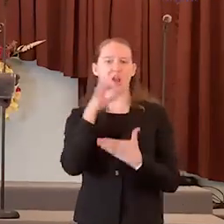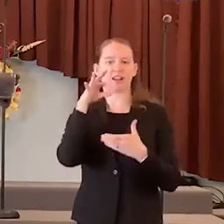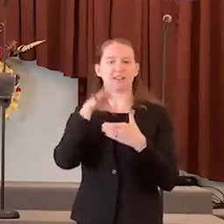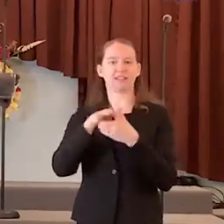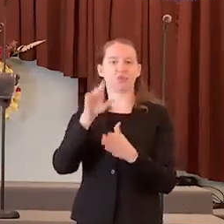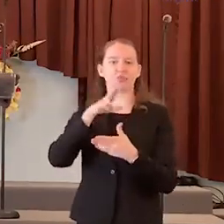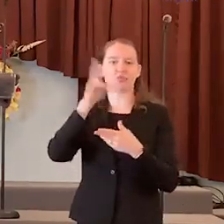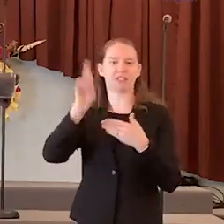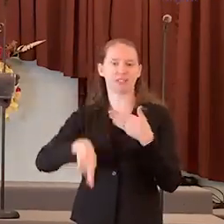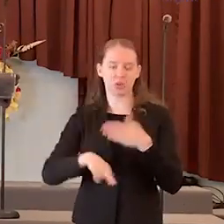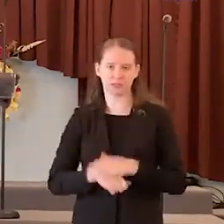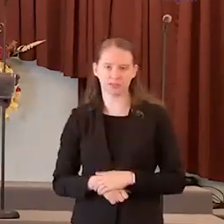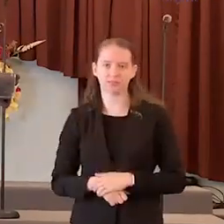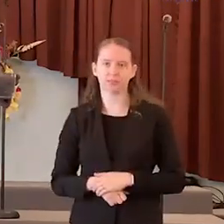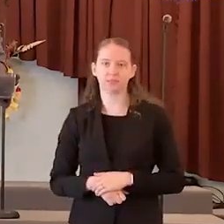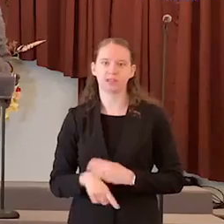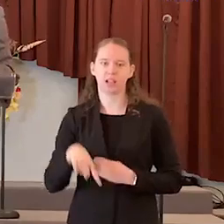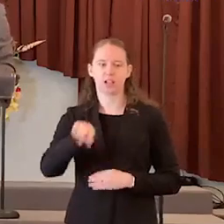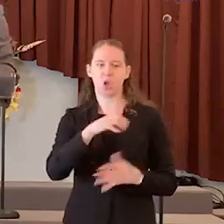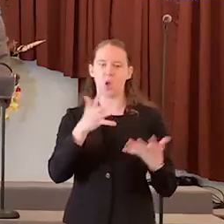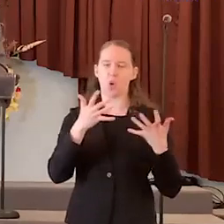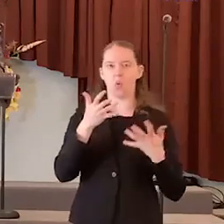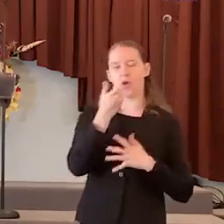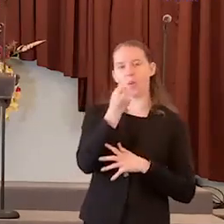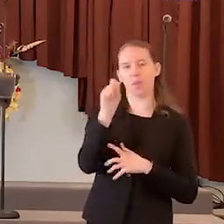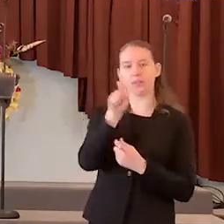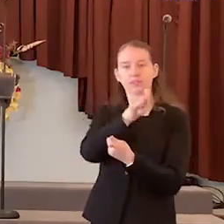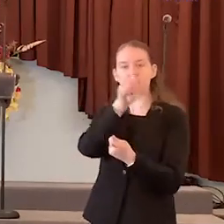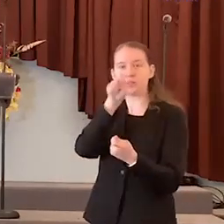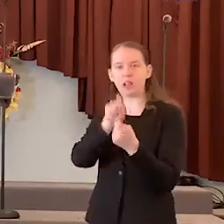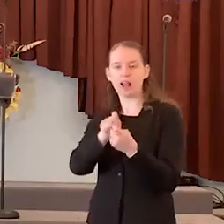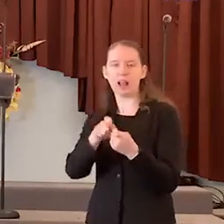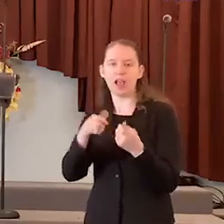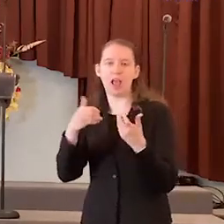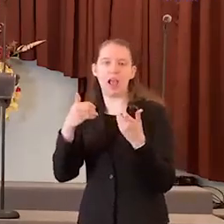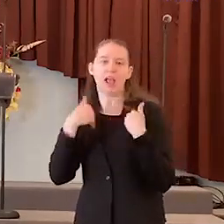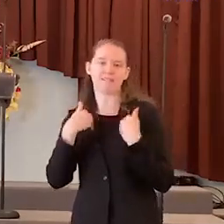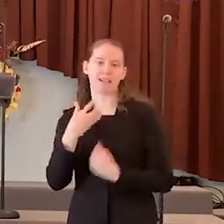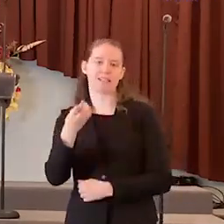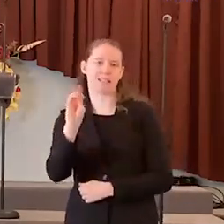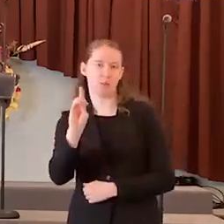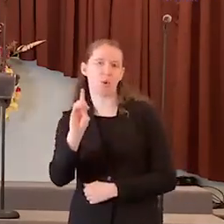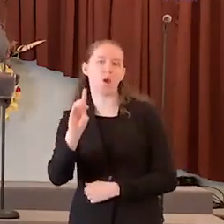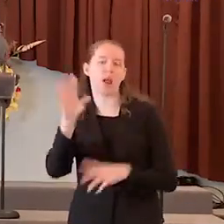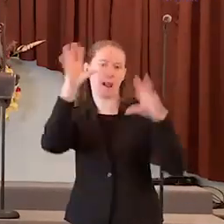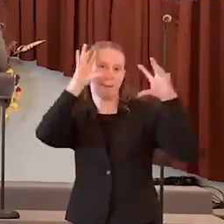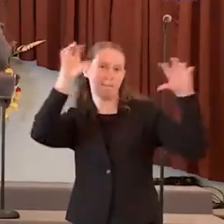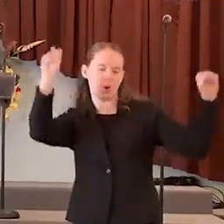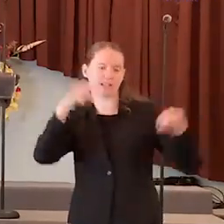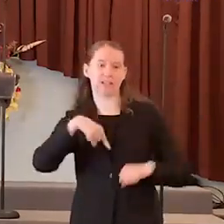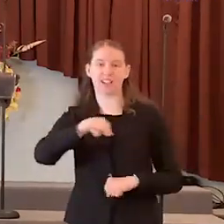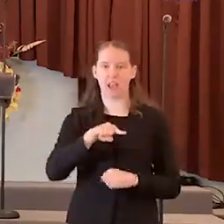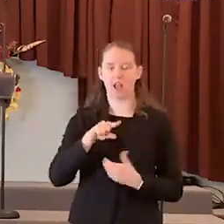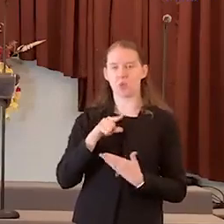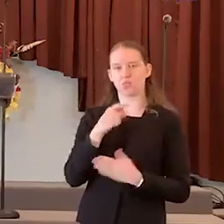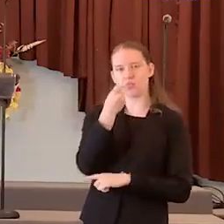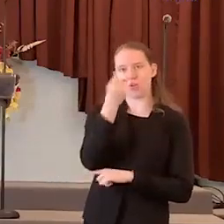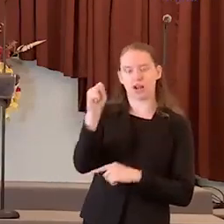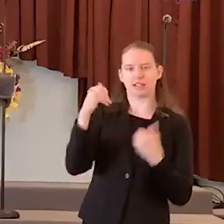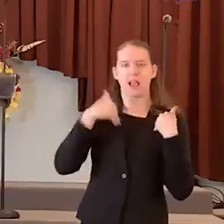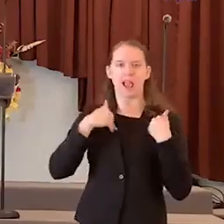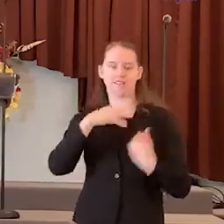results, to protest more particularly a Democrat, more particularly a black colored woman.